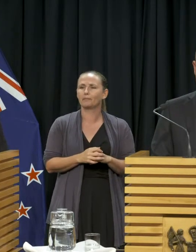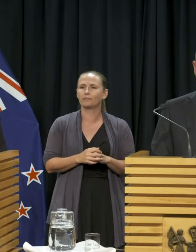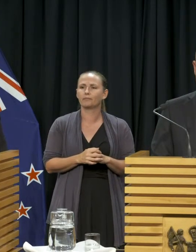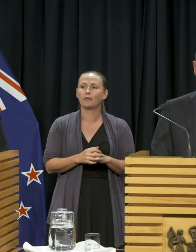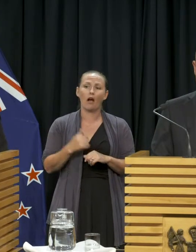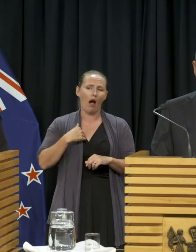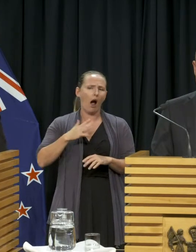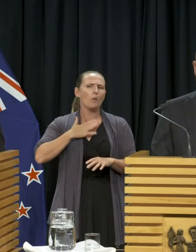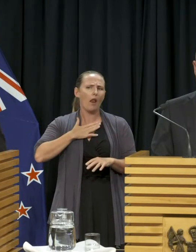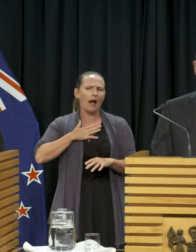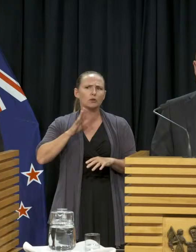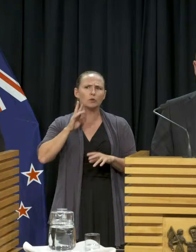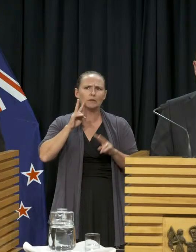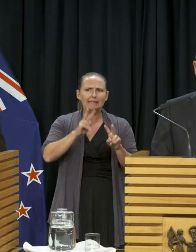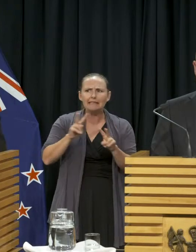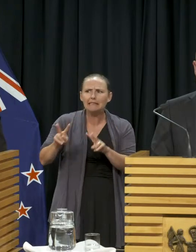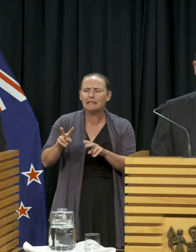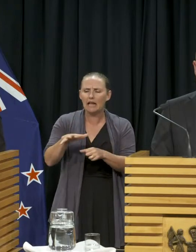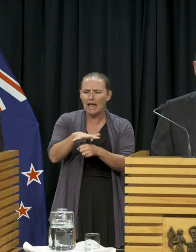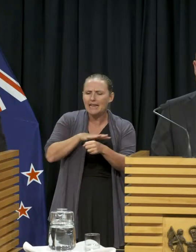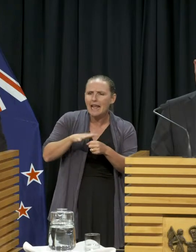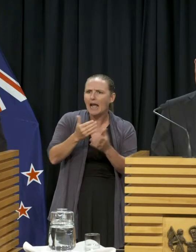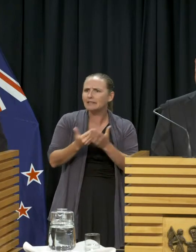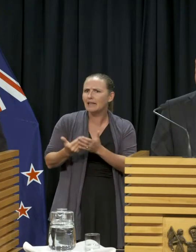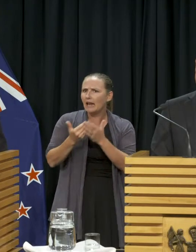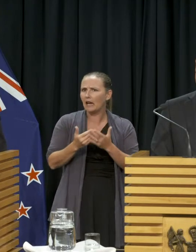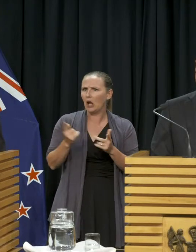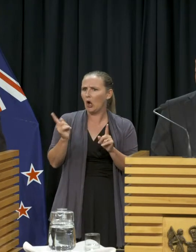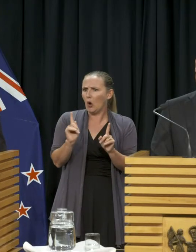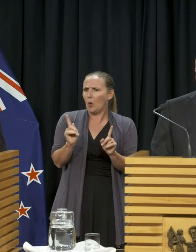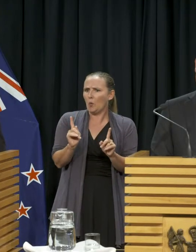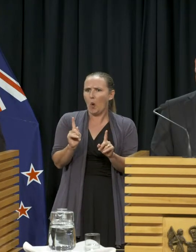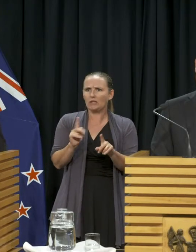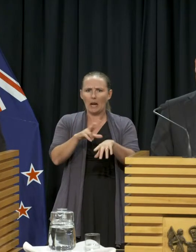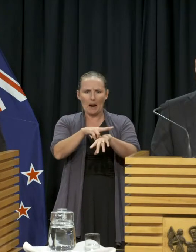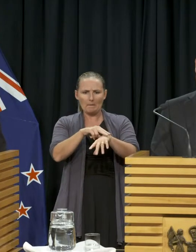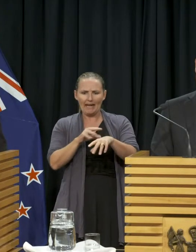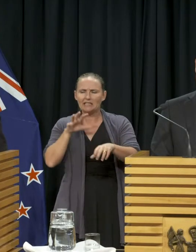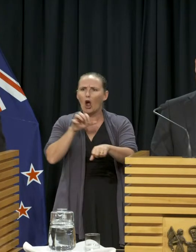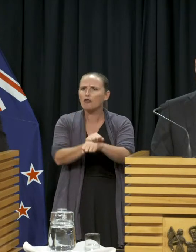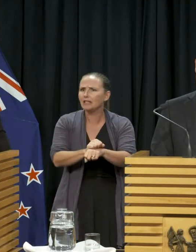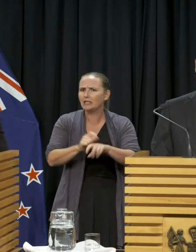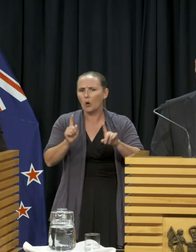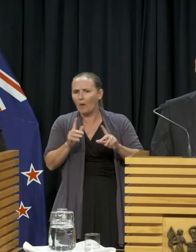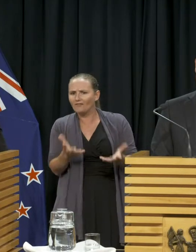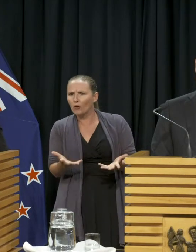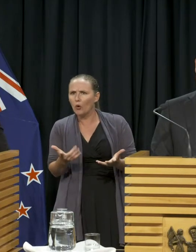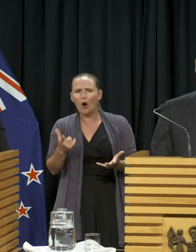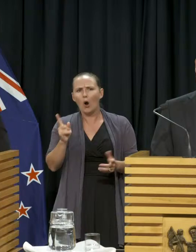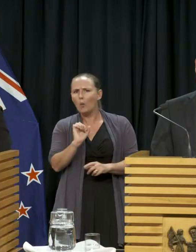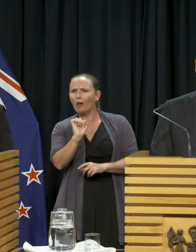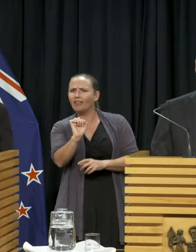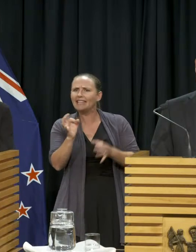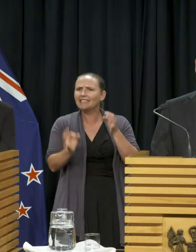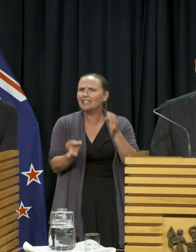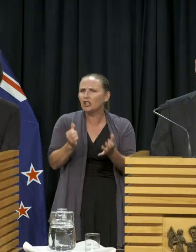case studies, what are the public interest tests that are being applied here? Where are the police making those decisions where they believe a charge is still